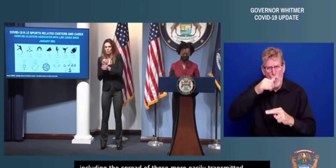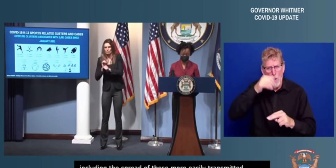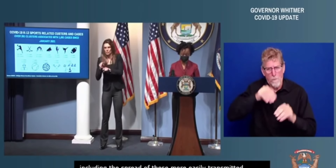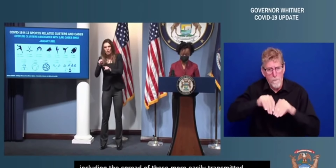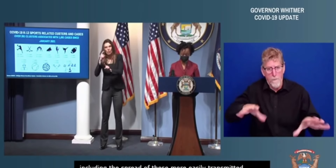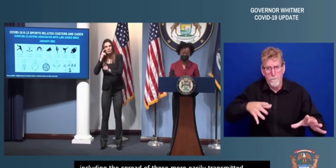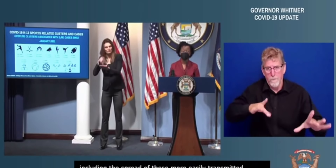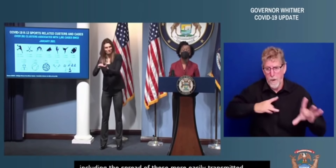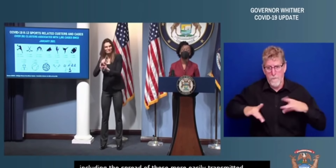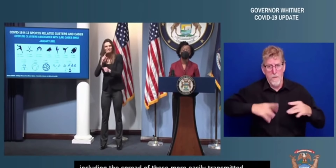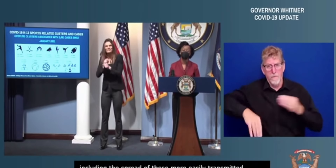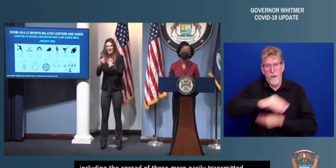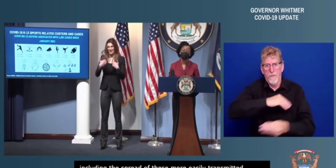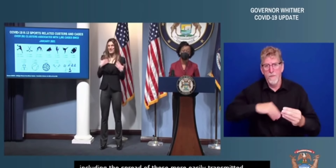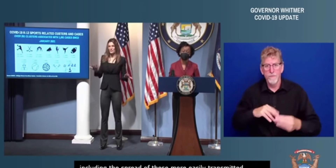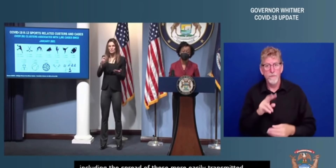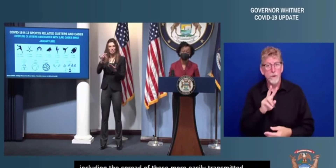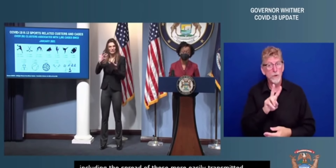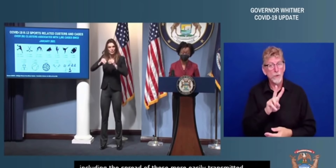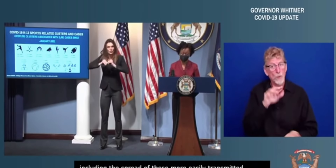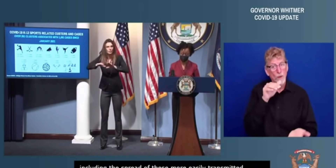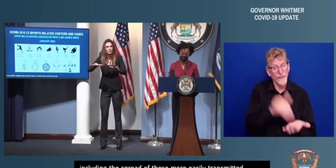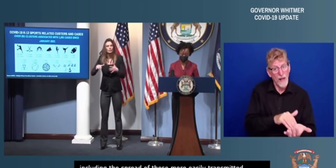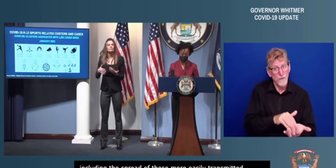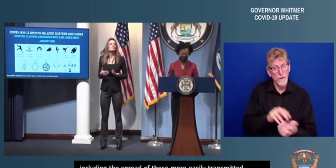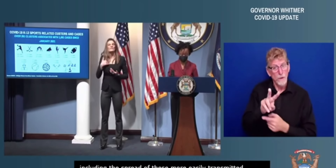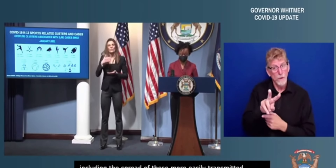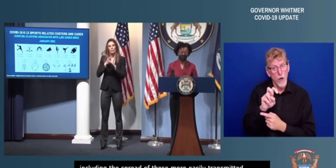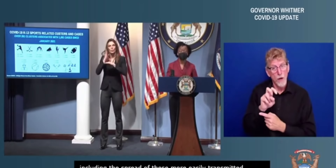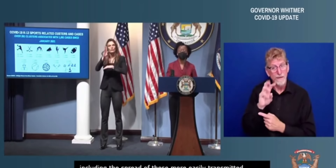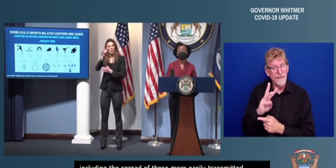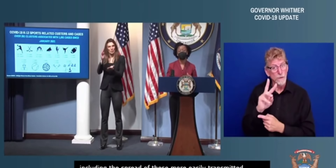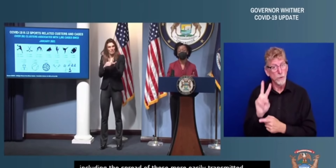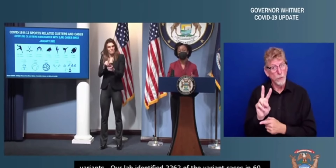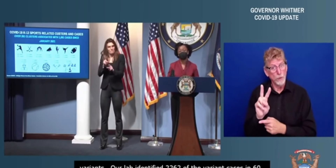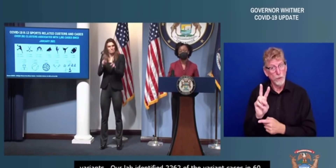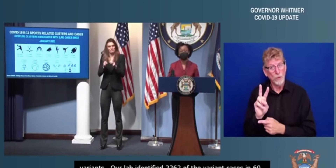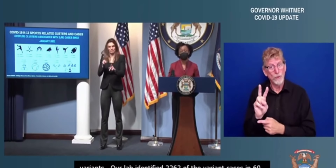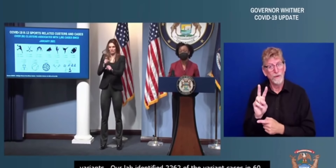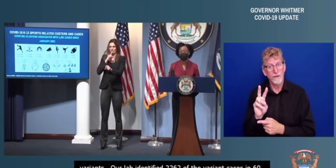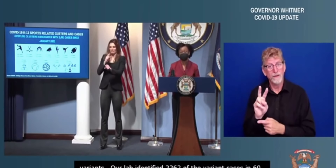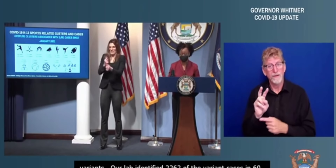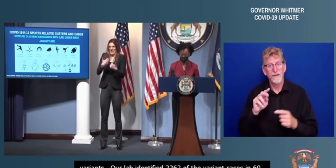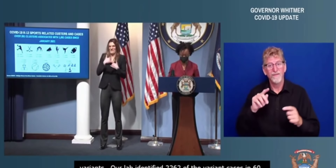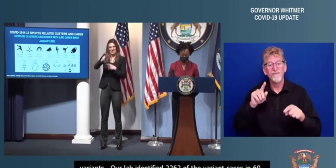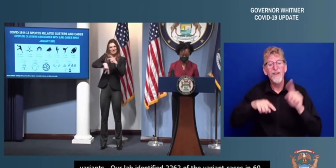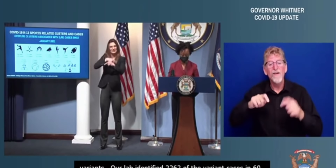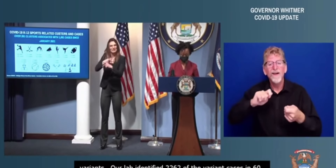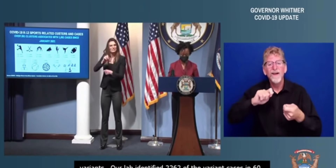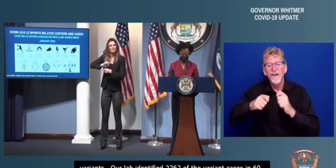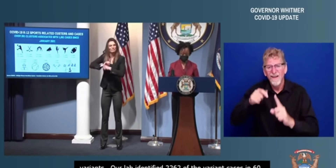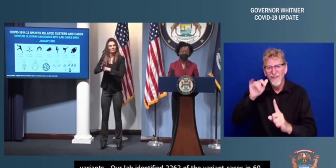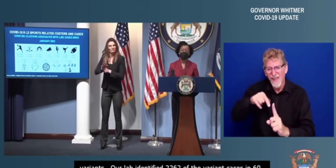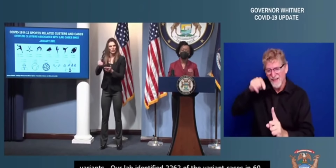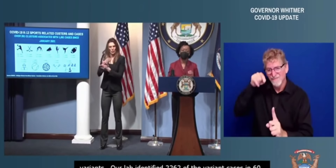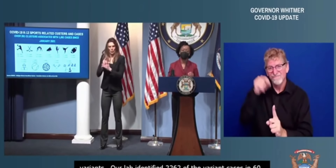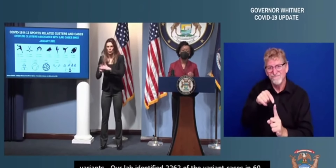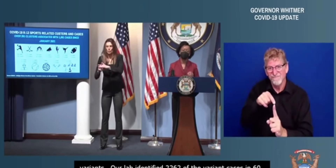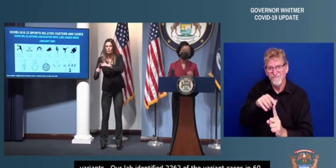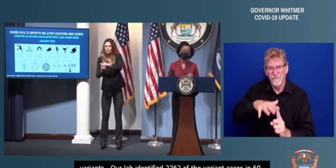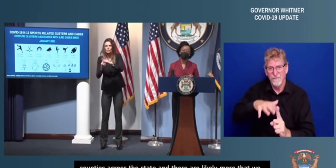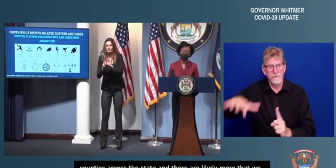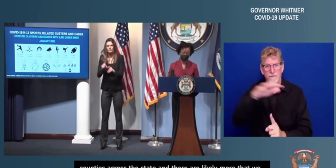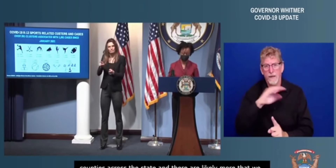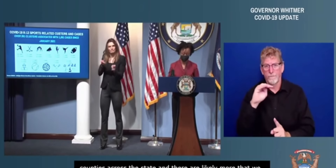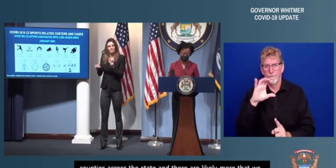2,262 of these variant cases in 60 counties across the state, and there are likely many more that we don't even know about. And